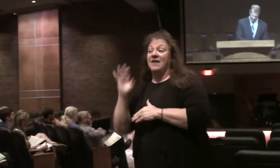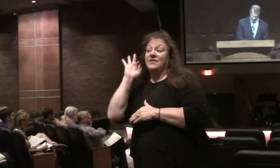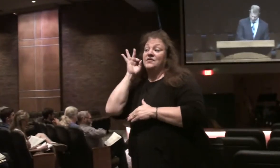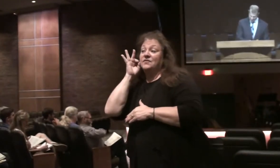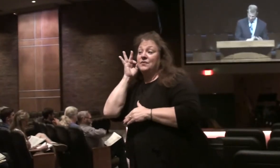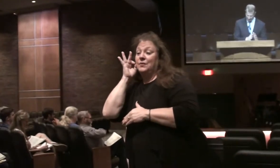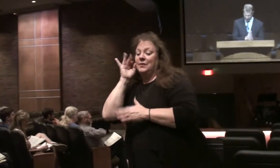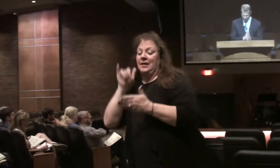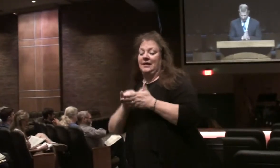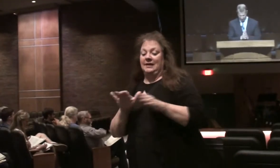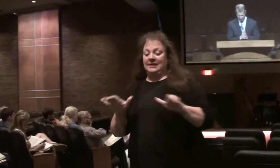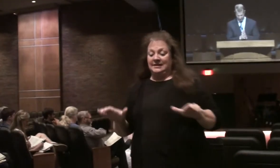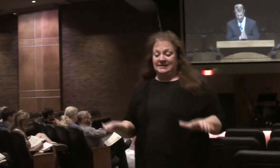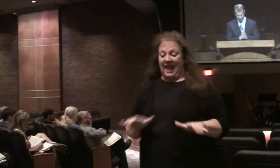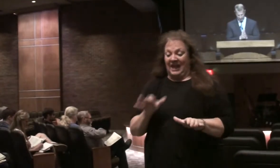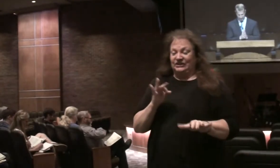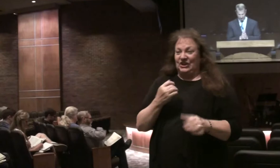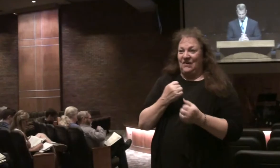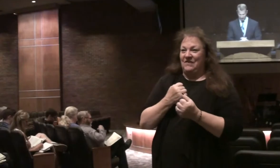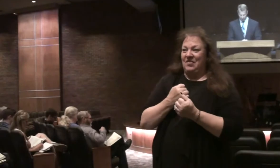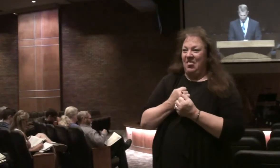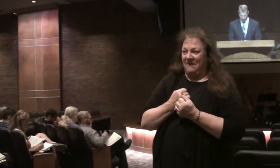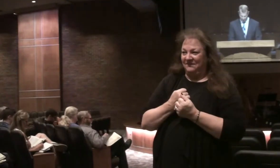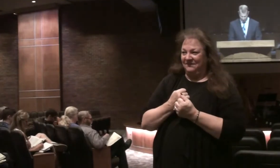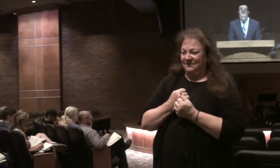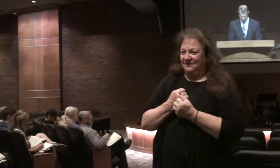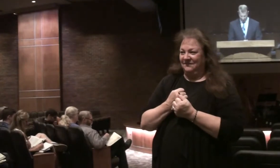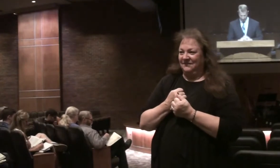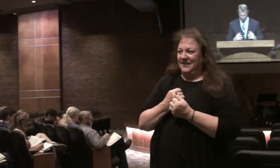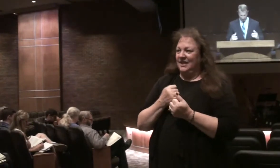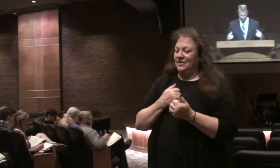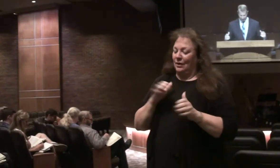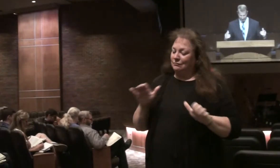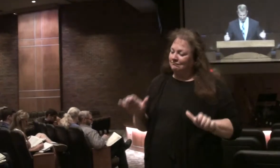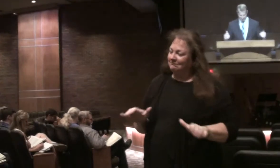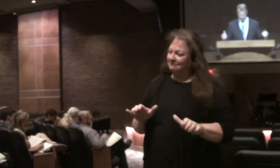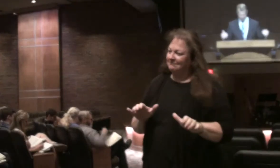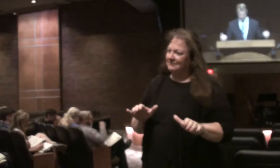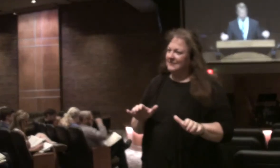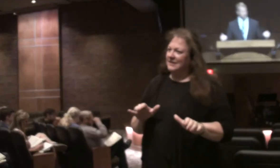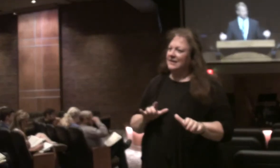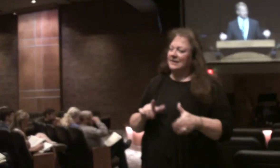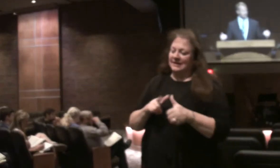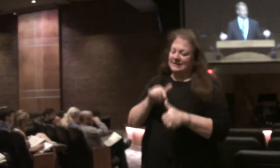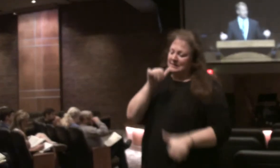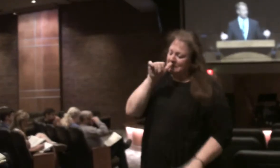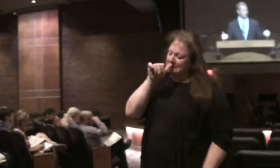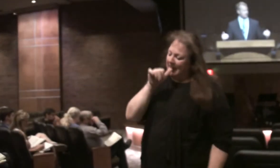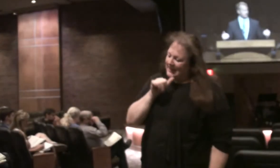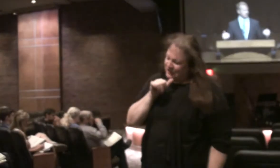as the actions of love. These things flow out of love. Love is patient.